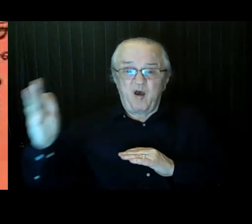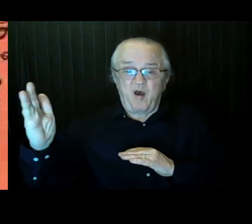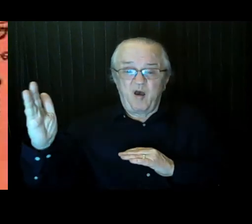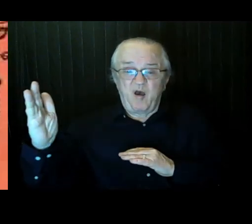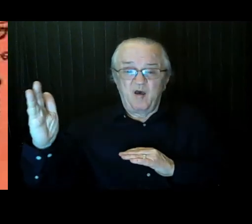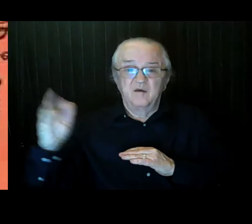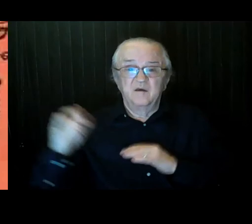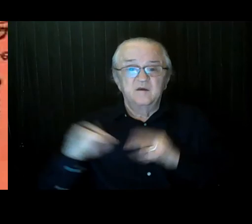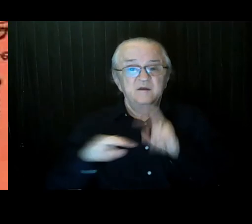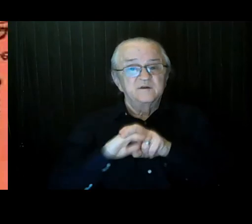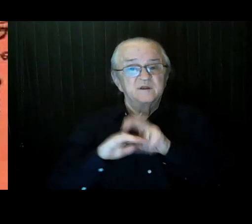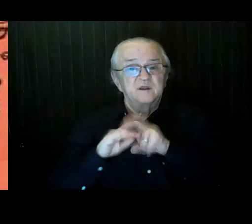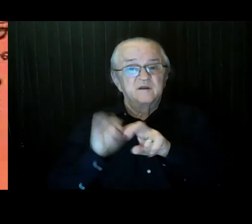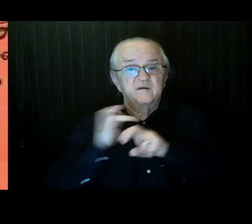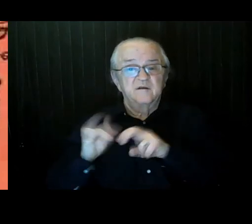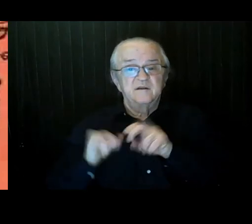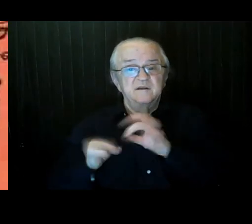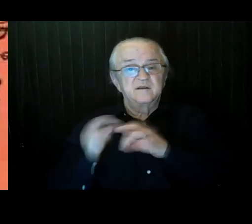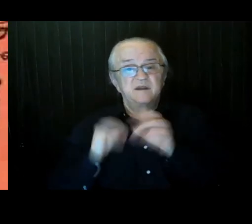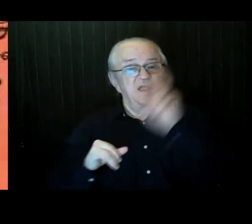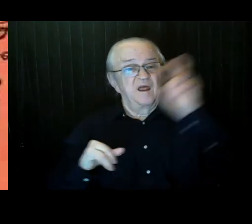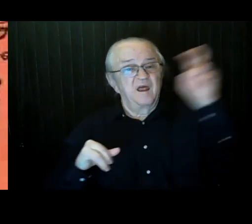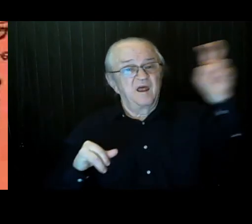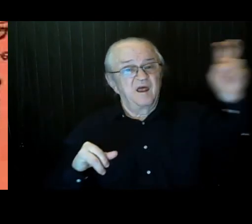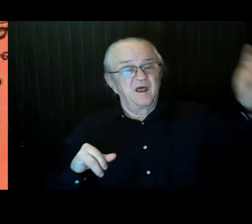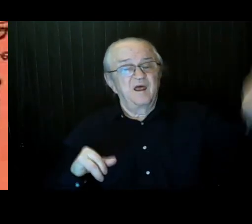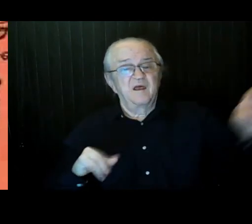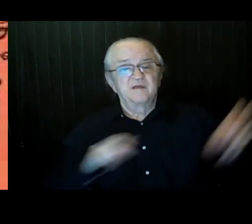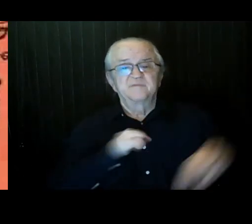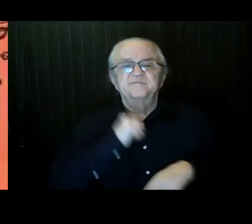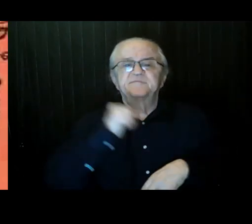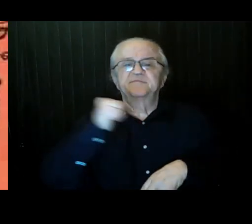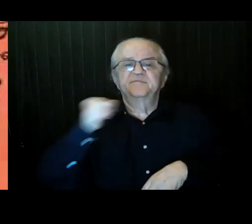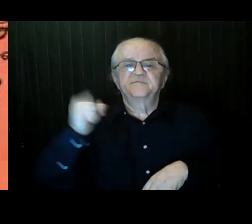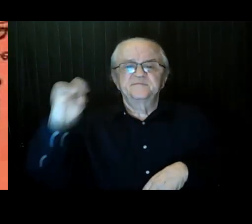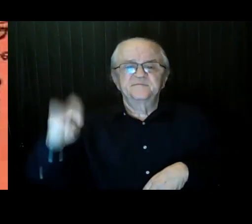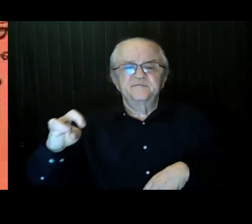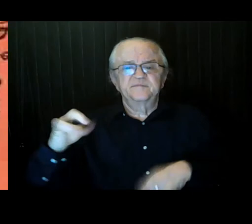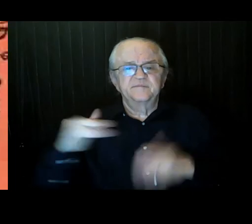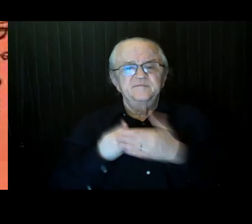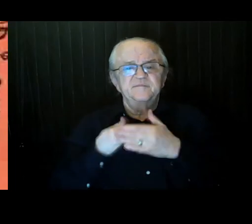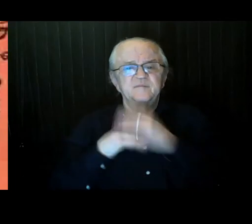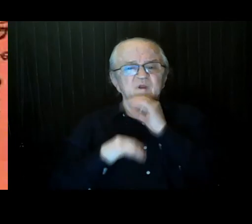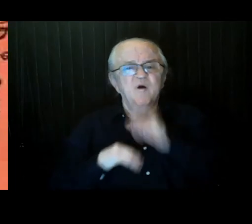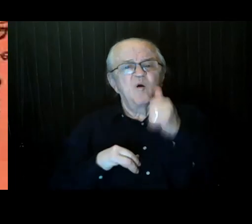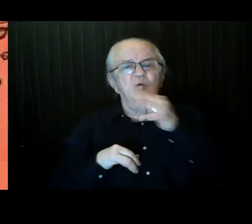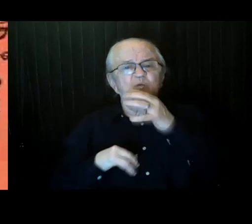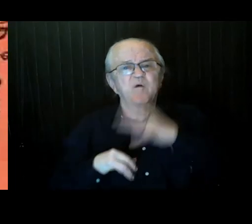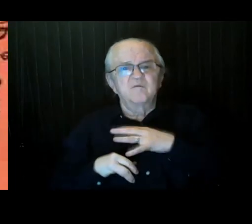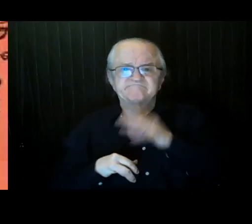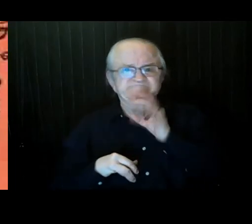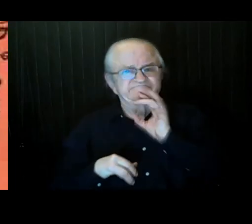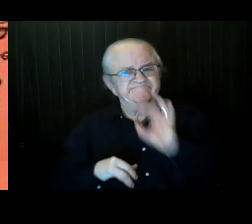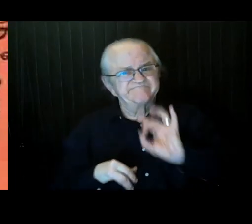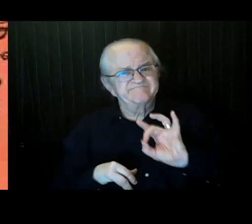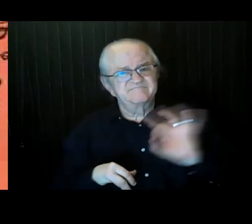empty chair. And rather than put me across the crowd, she sat me down next to this older woman. I'd say back then she was probably in her 80s. And she